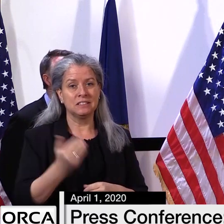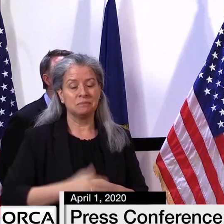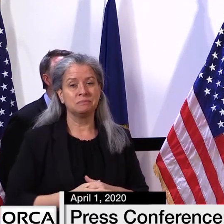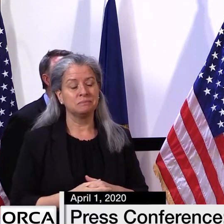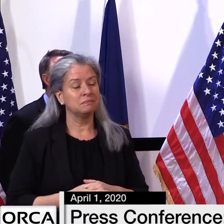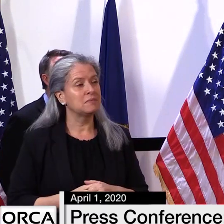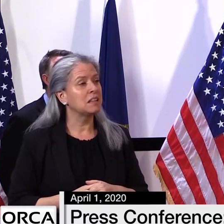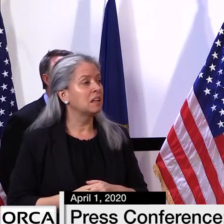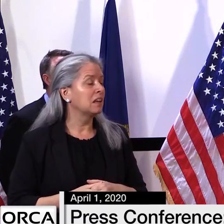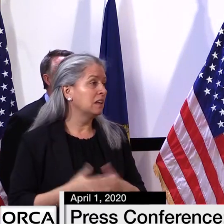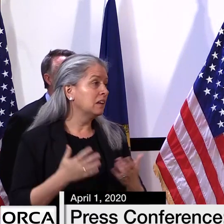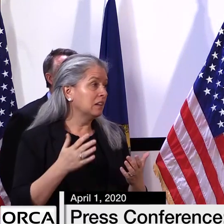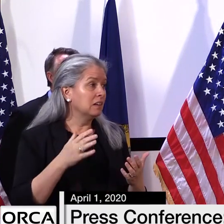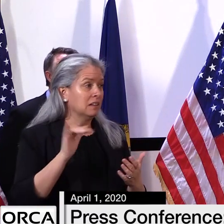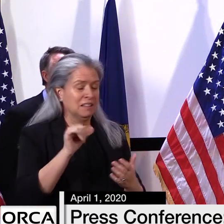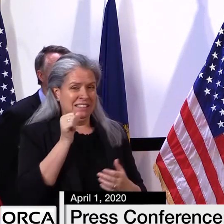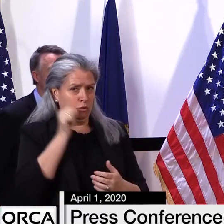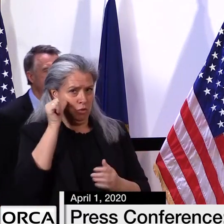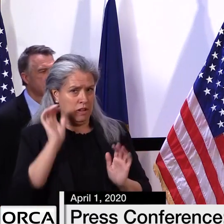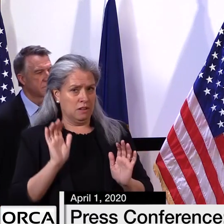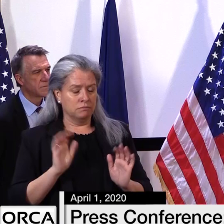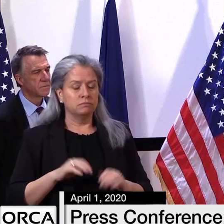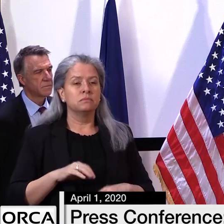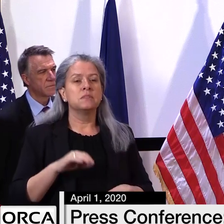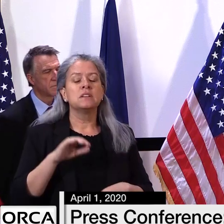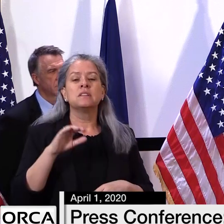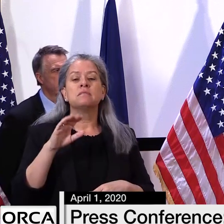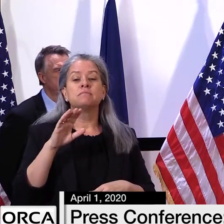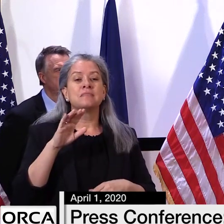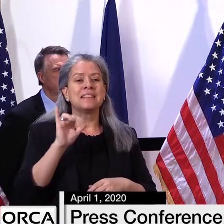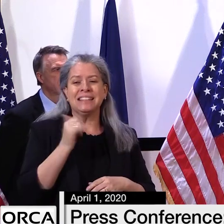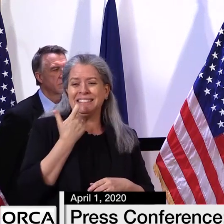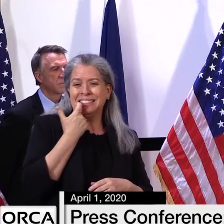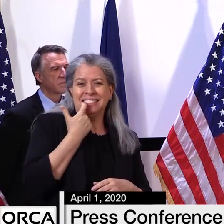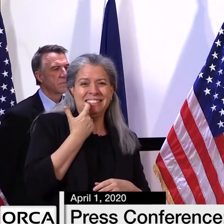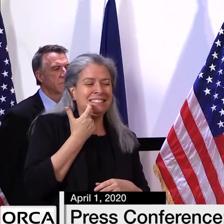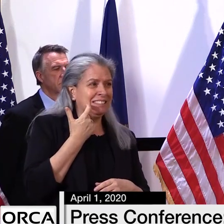And the newest deaths, two involve